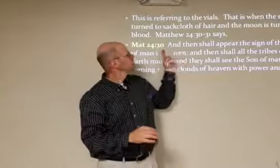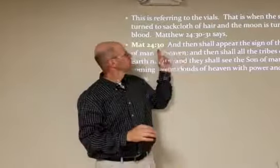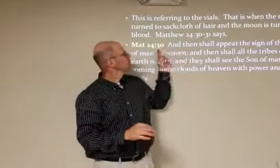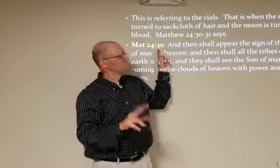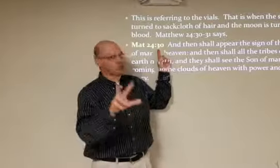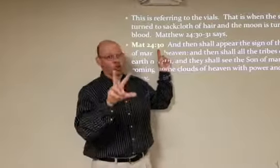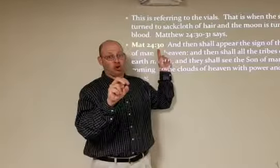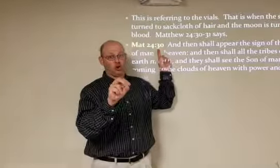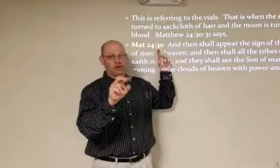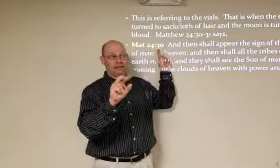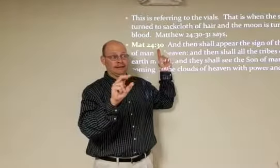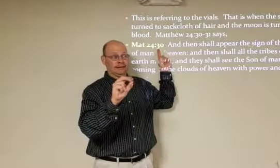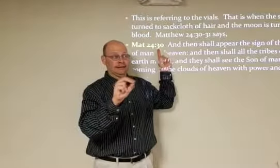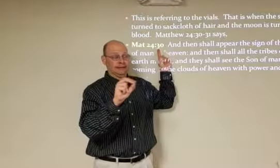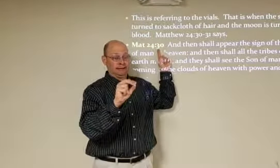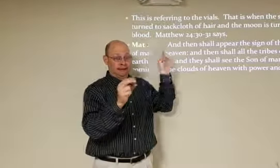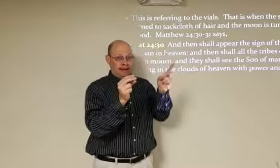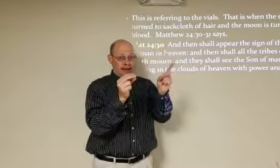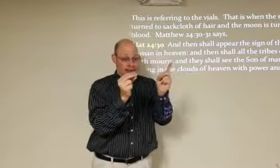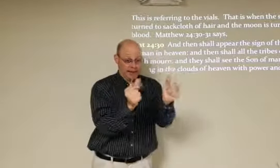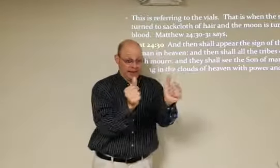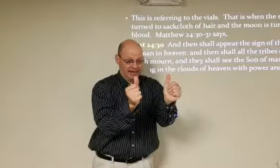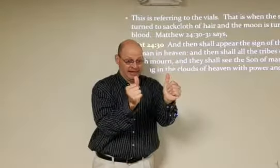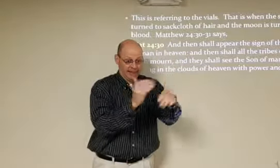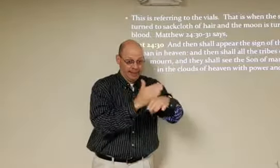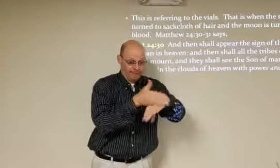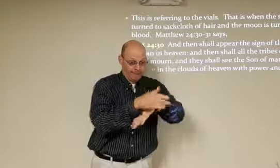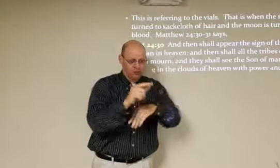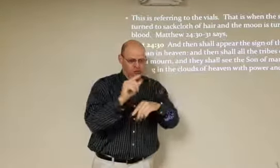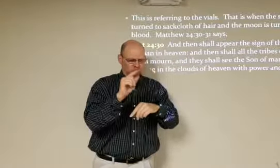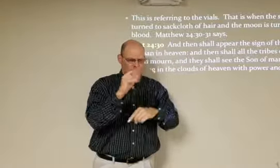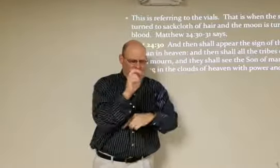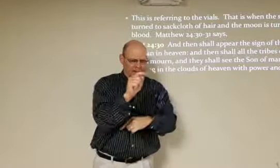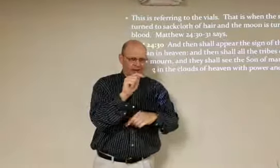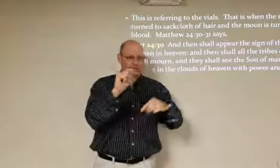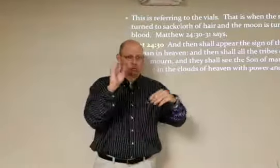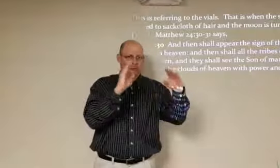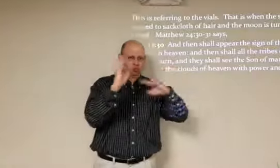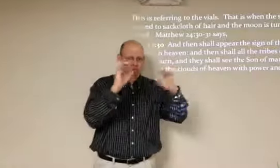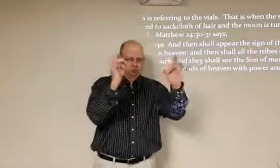Here we are. Perfect. Matthew 24, verse 30.